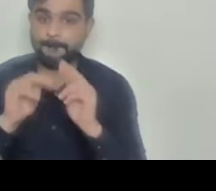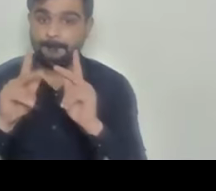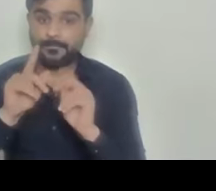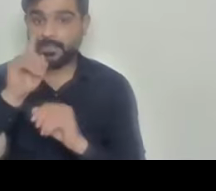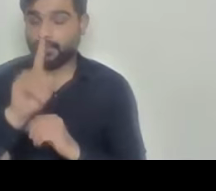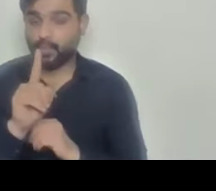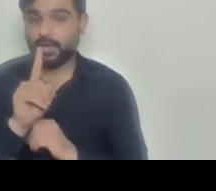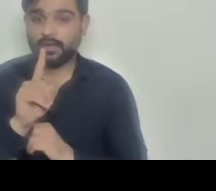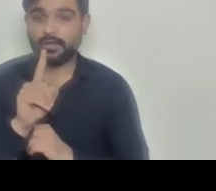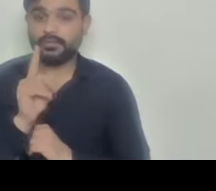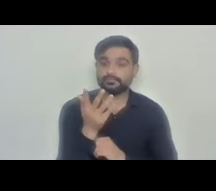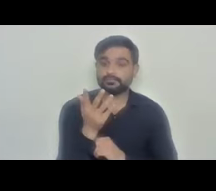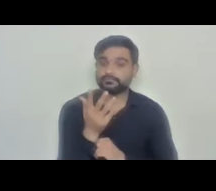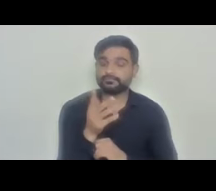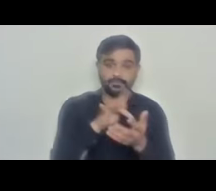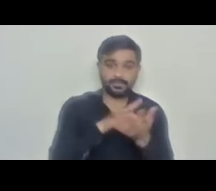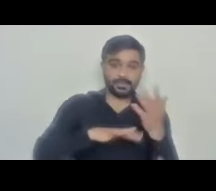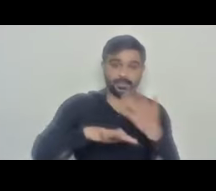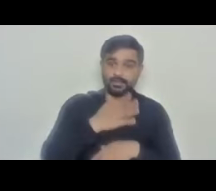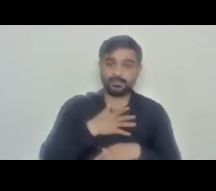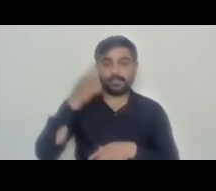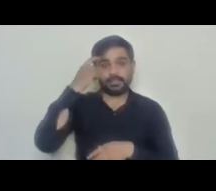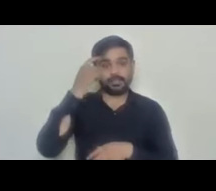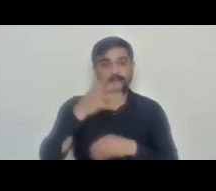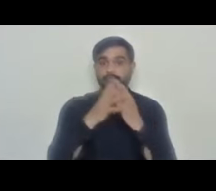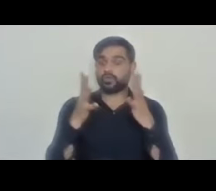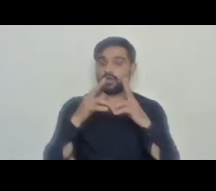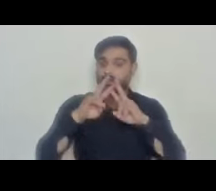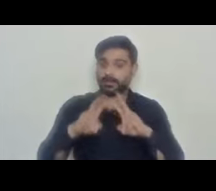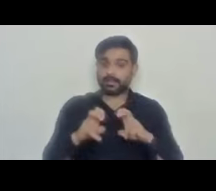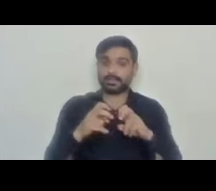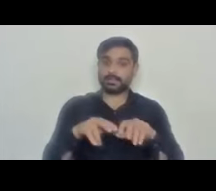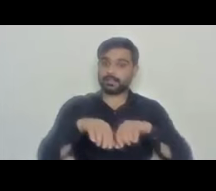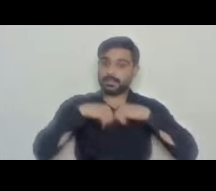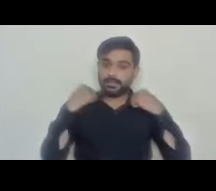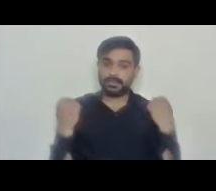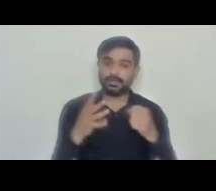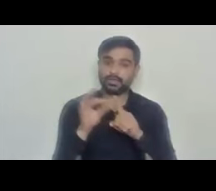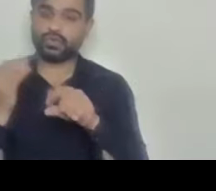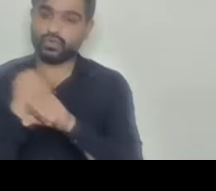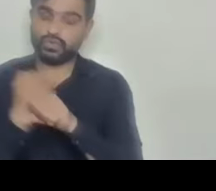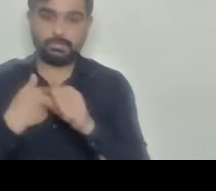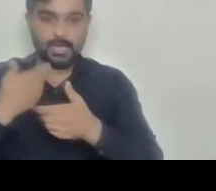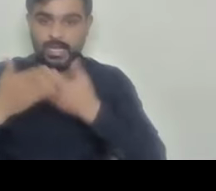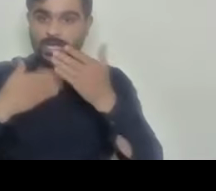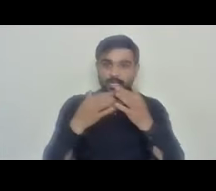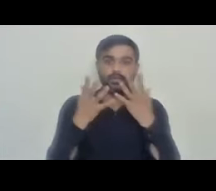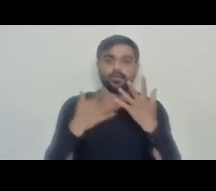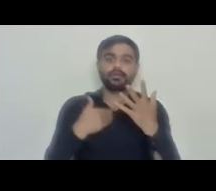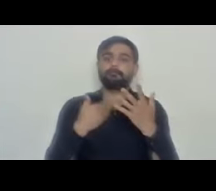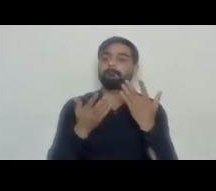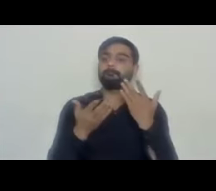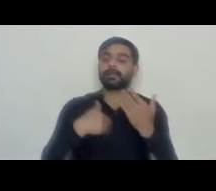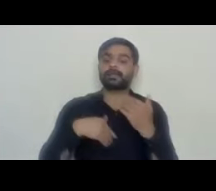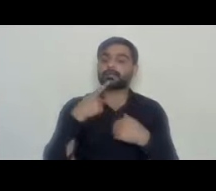one area where I think a lot of us as researchers struggle sometimes because we are not trained, neither are we told